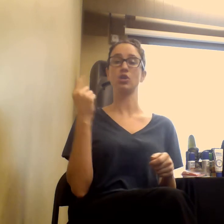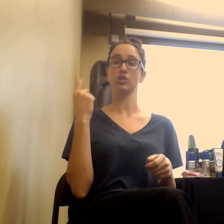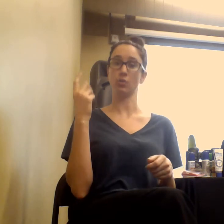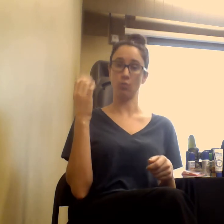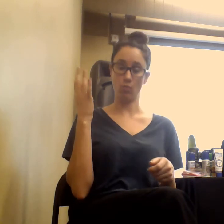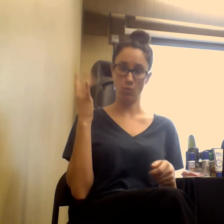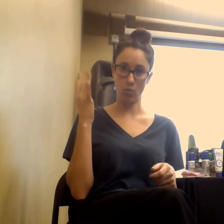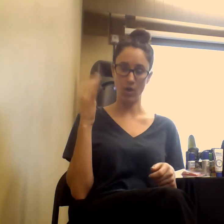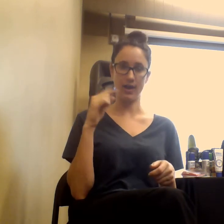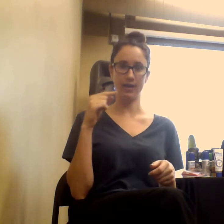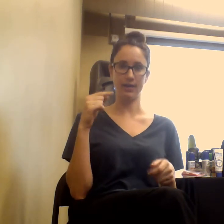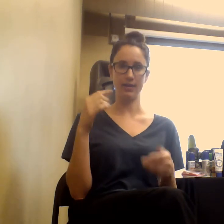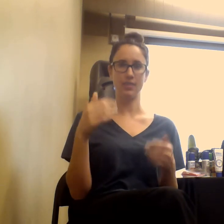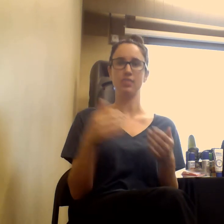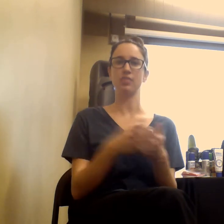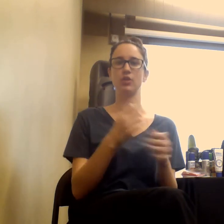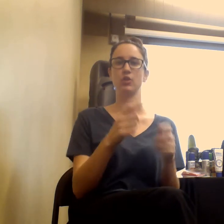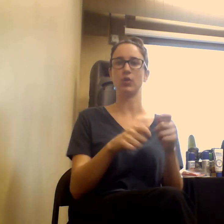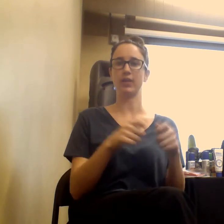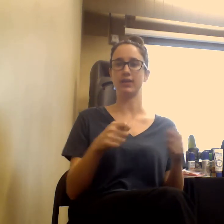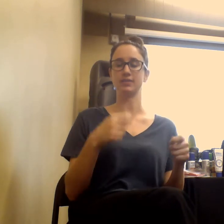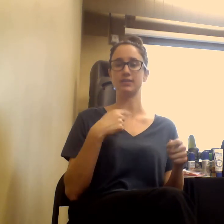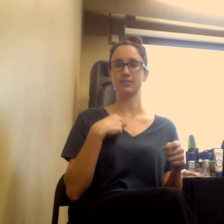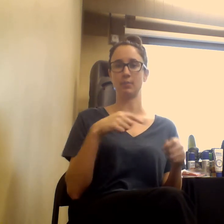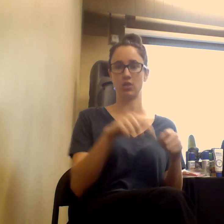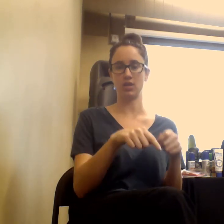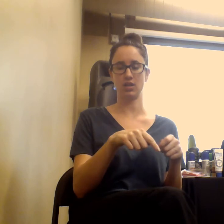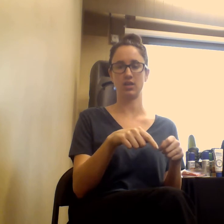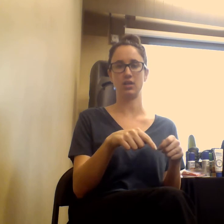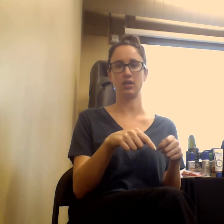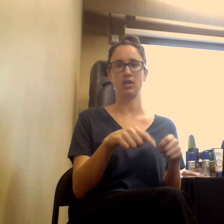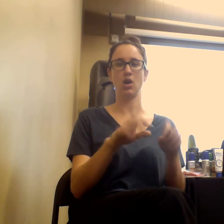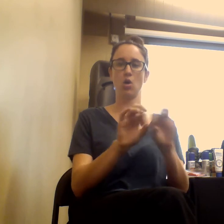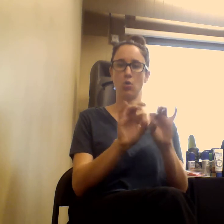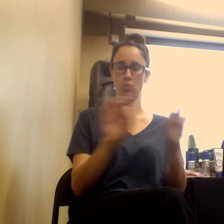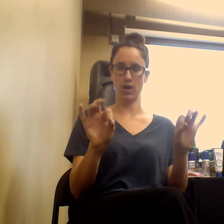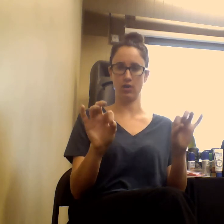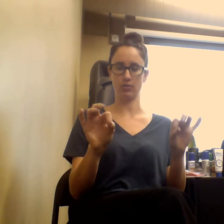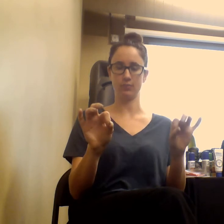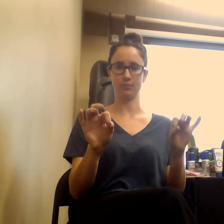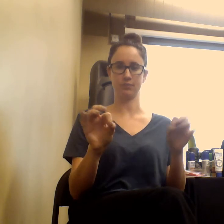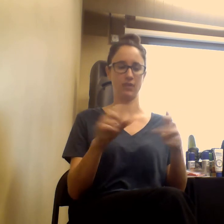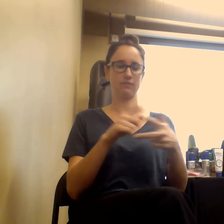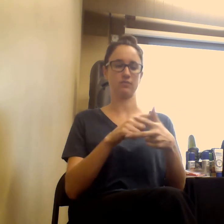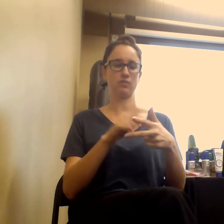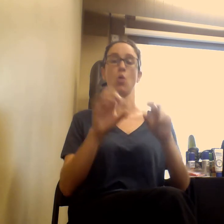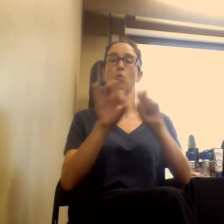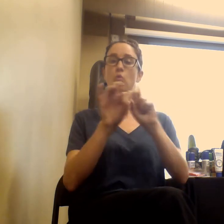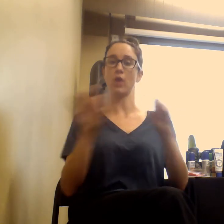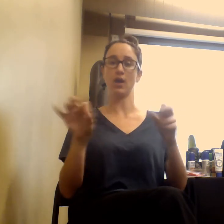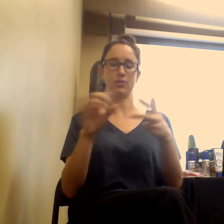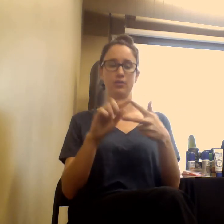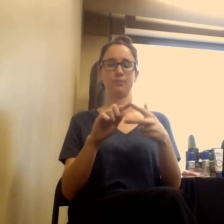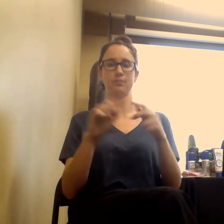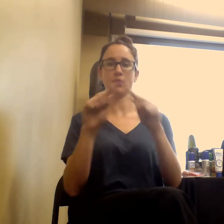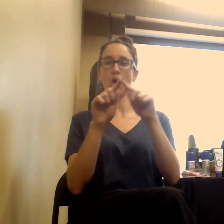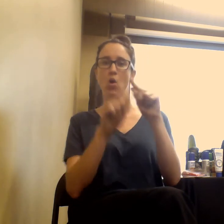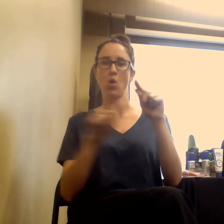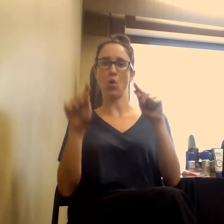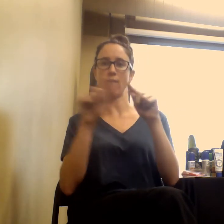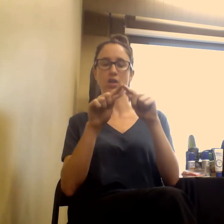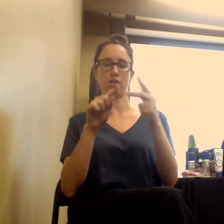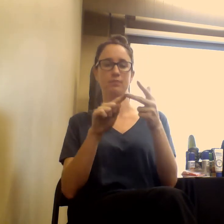will stay in place a little bit better. They make them round, they make them oval, and they make them flat. So I need to go back and replace these with